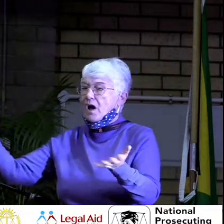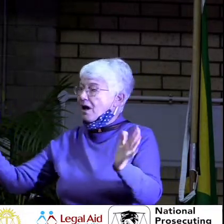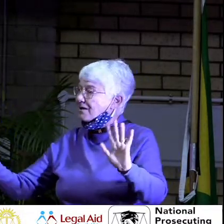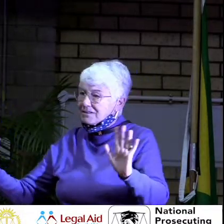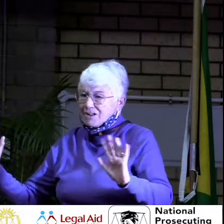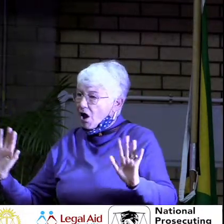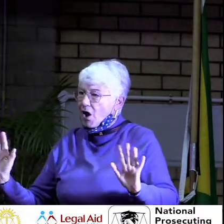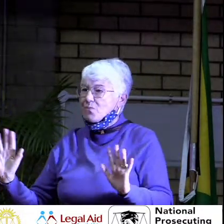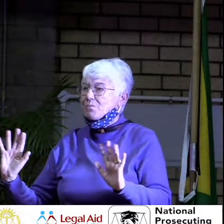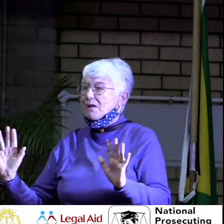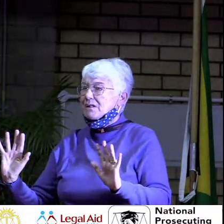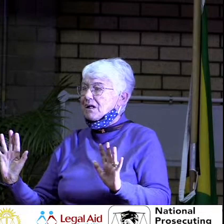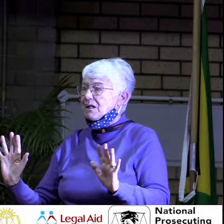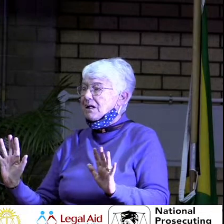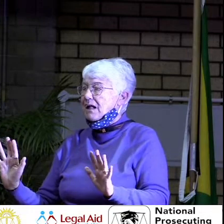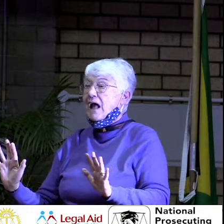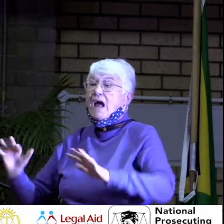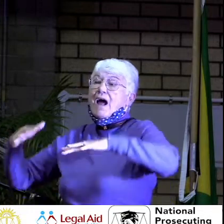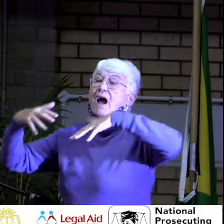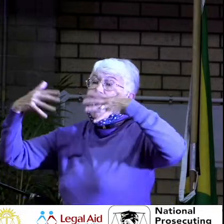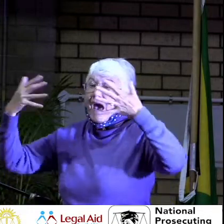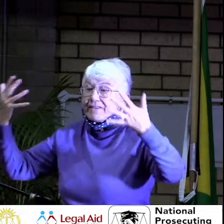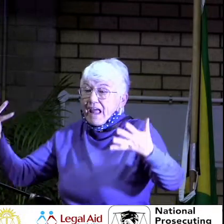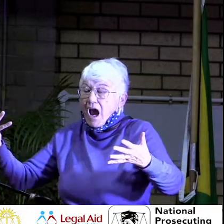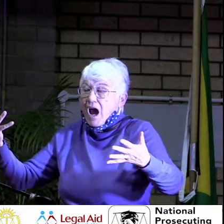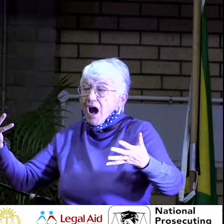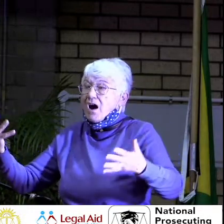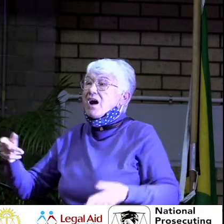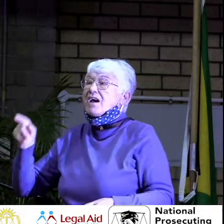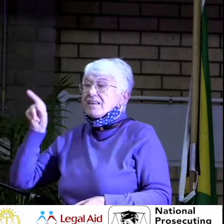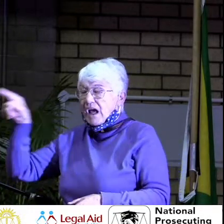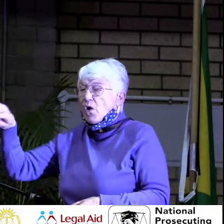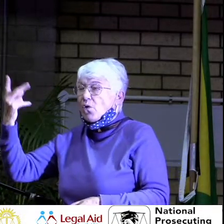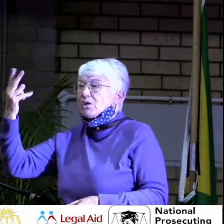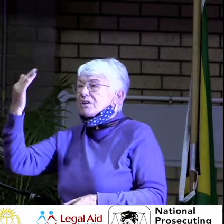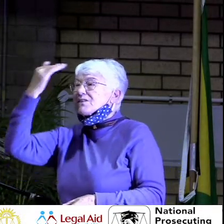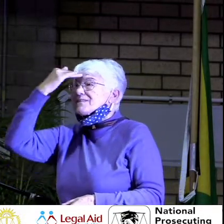sexually transmitted like infections, okay?